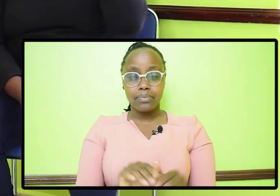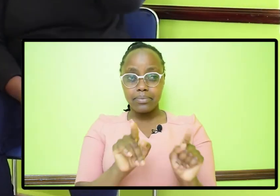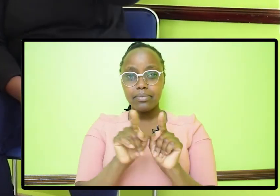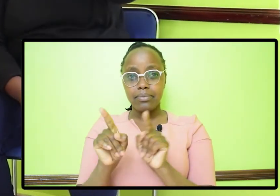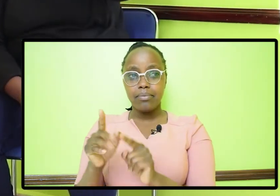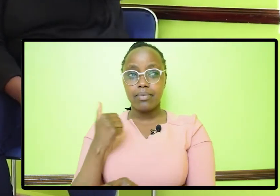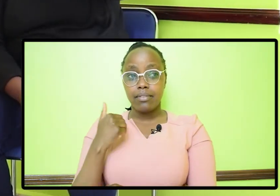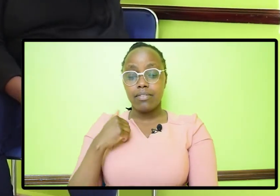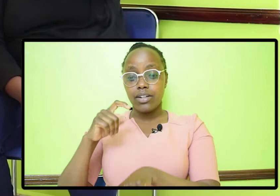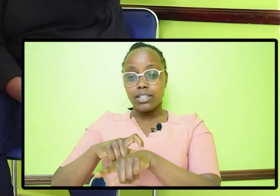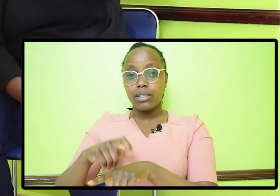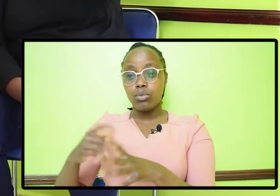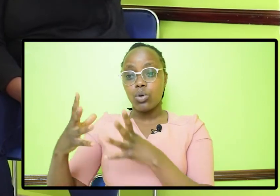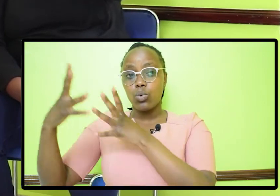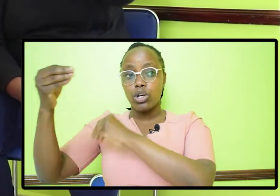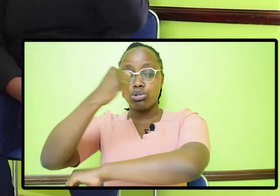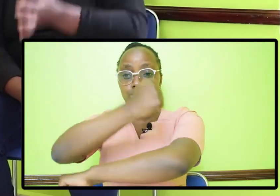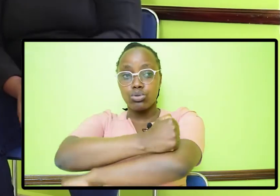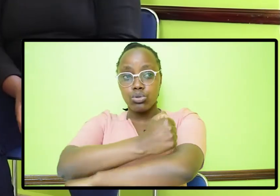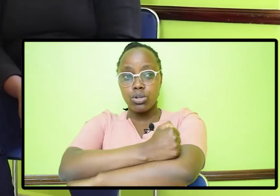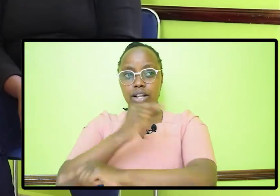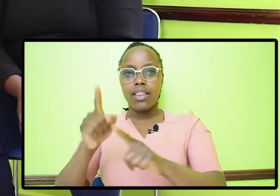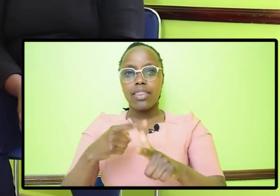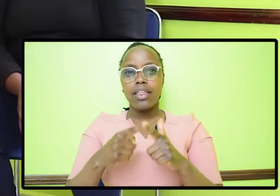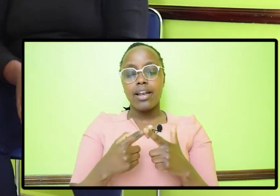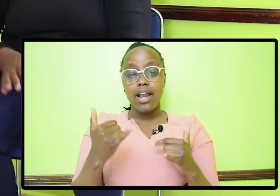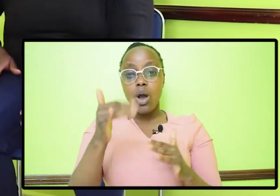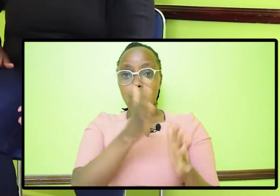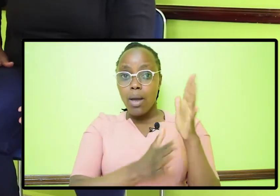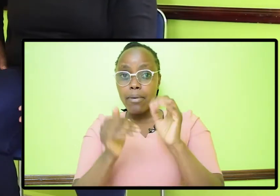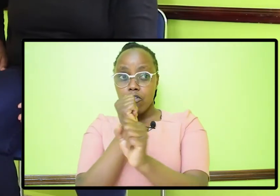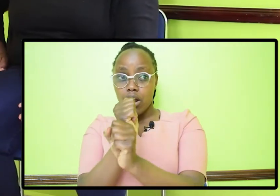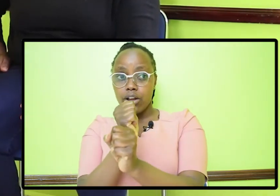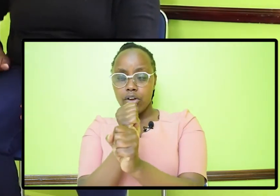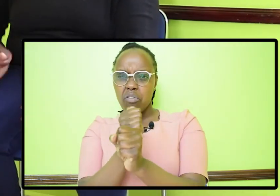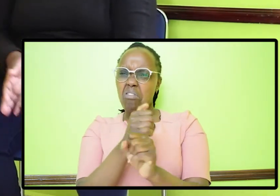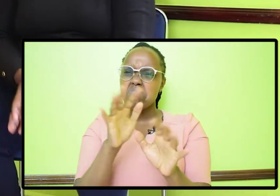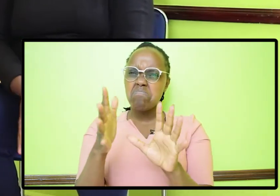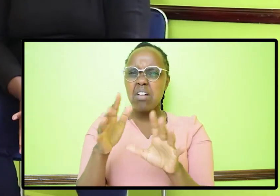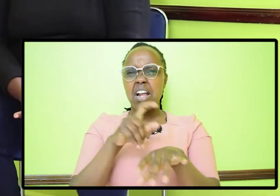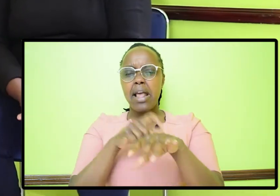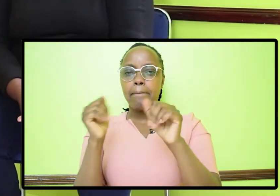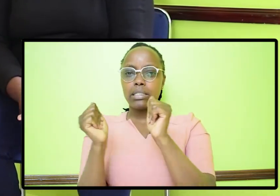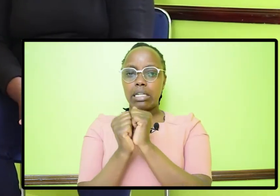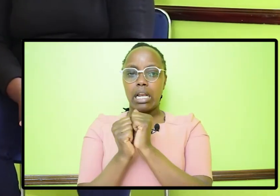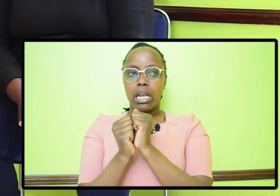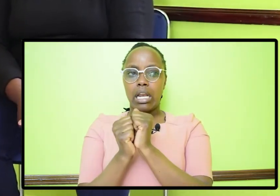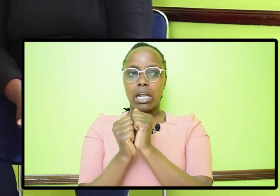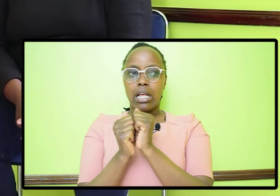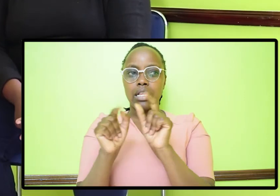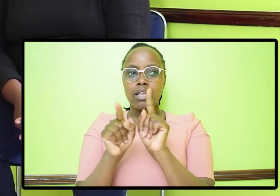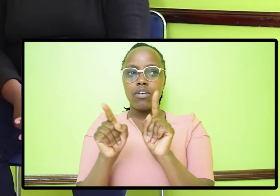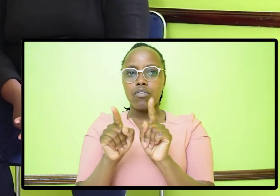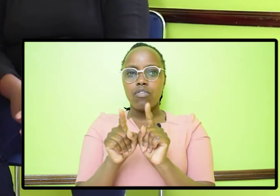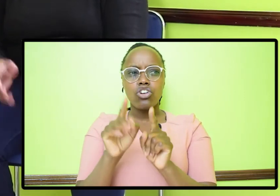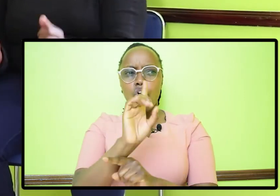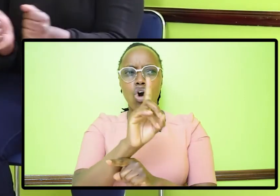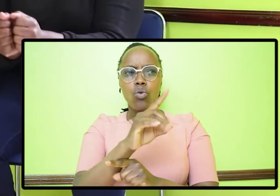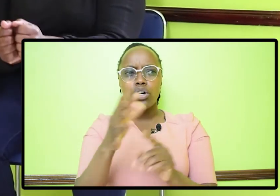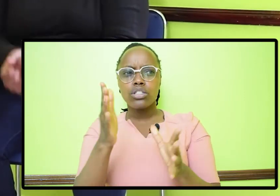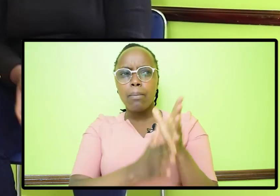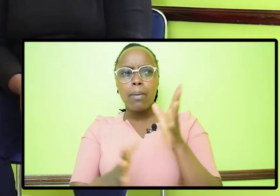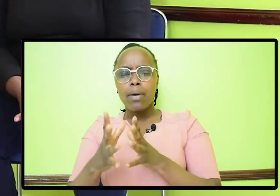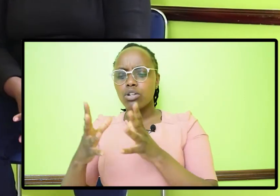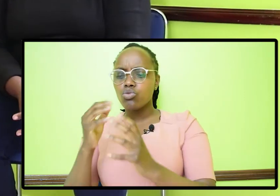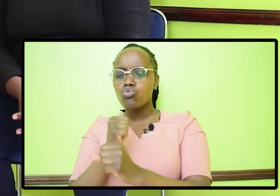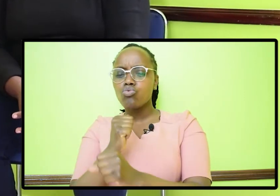Hiyo time atoi walienda shule, and then me I was now preparing for work. Now it's around 10. I mean, I was not for